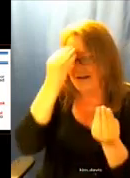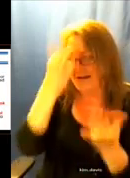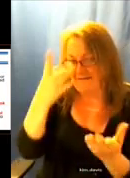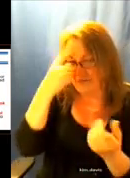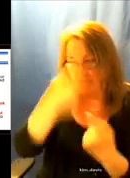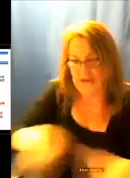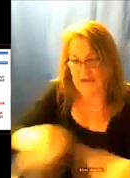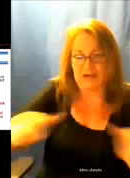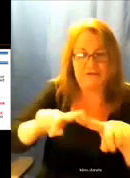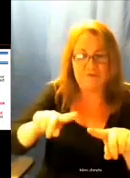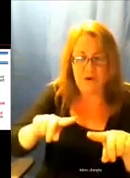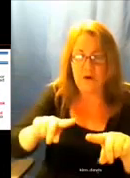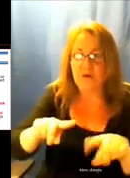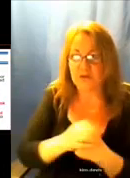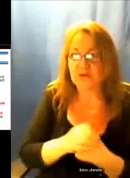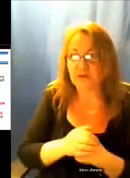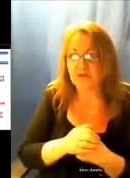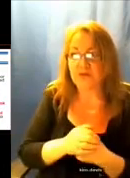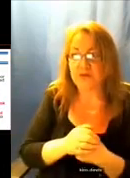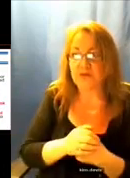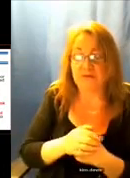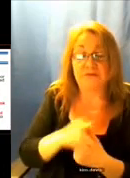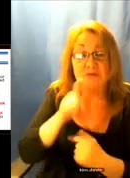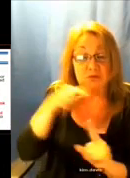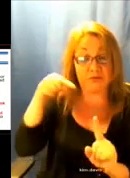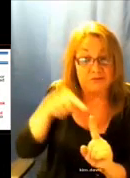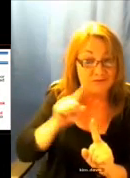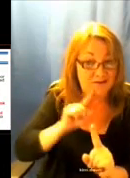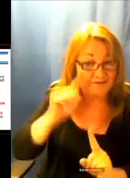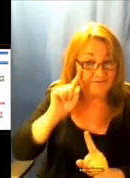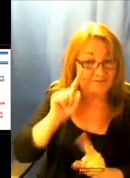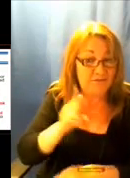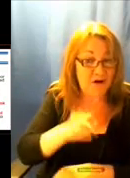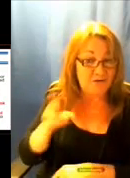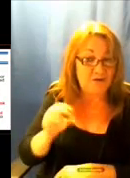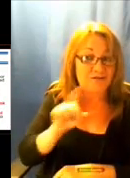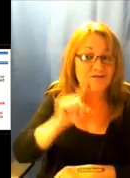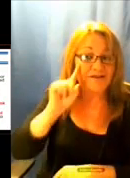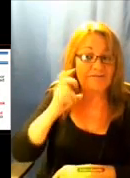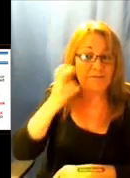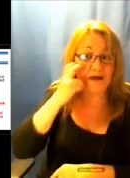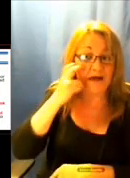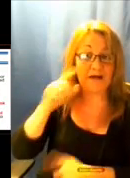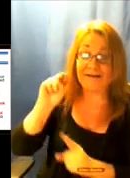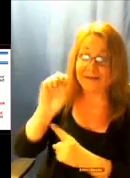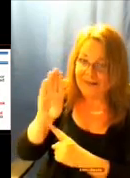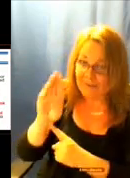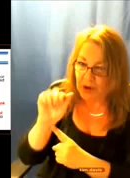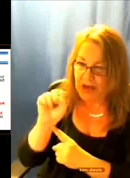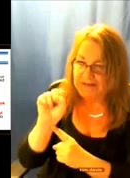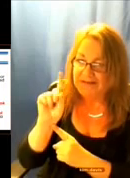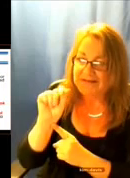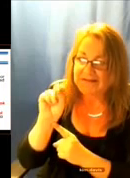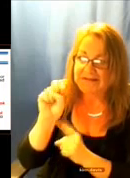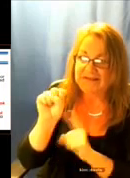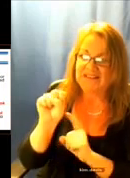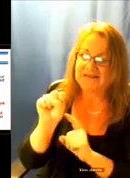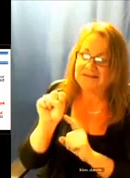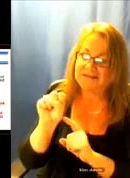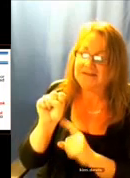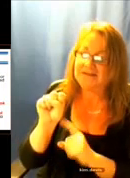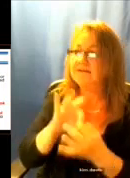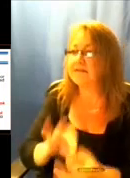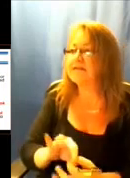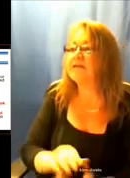resources is provided only to give you information and resources, and it is designed for those who